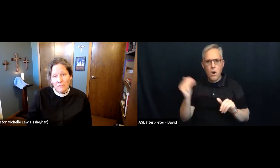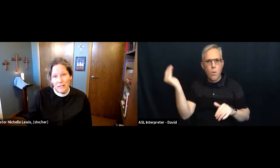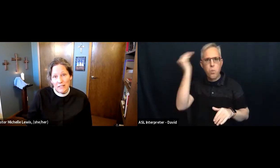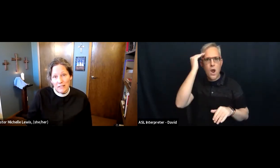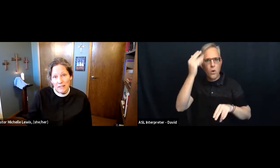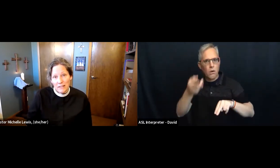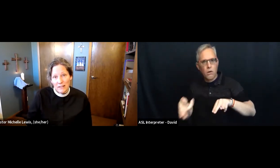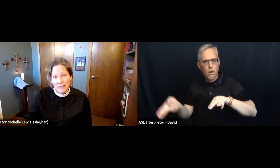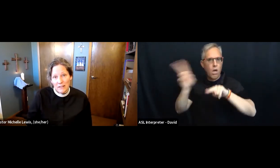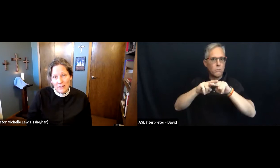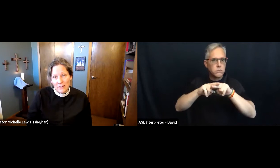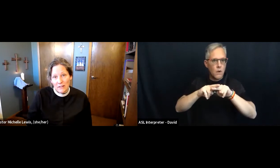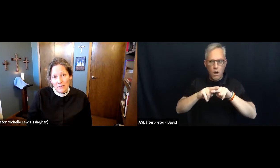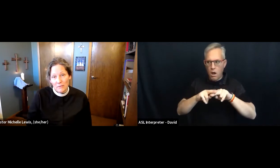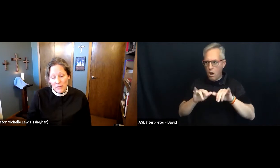benefit